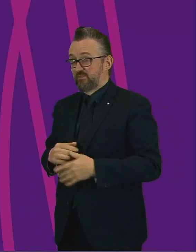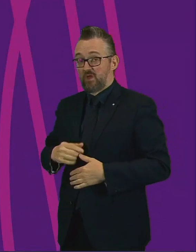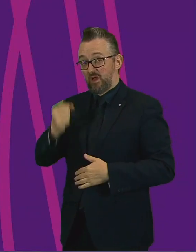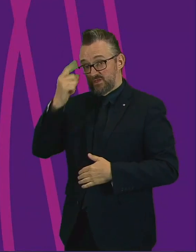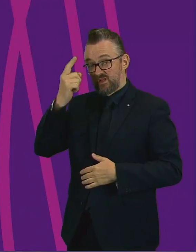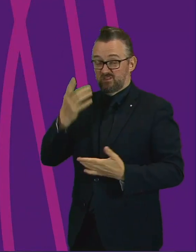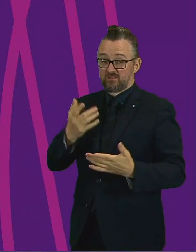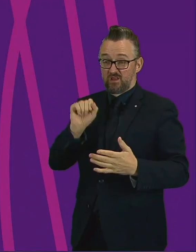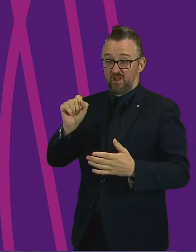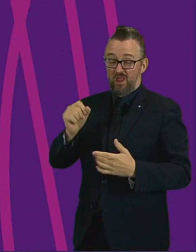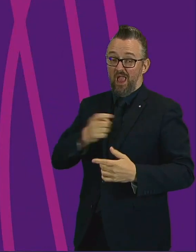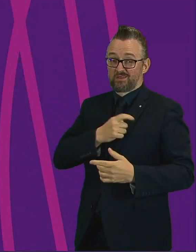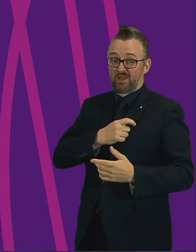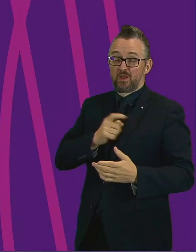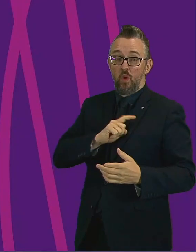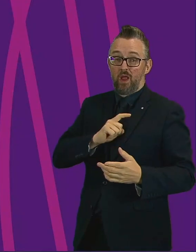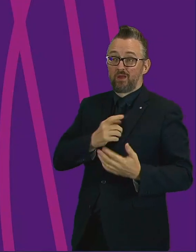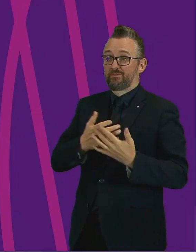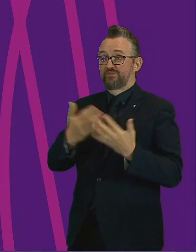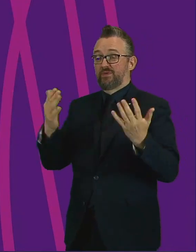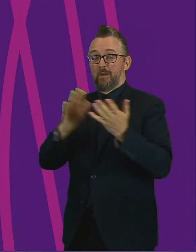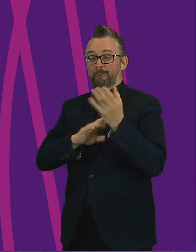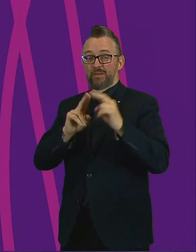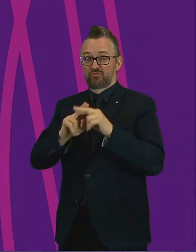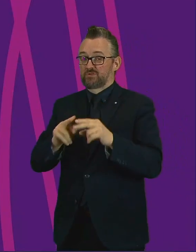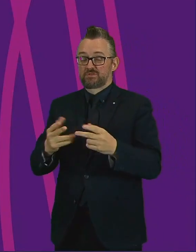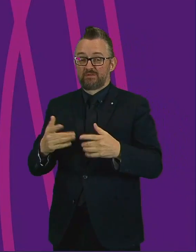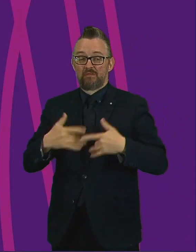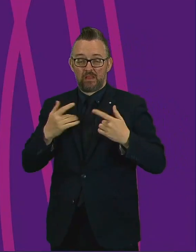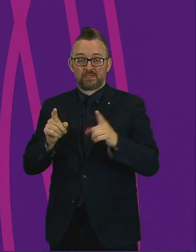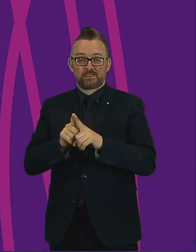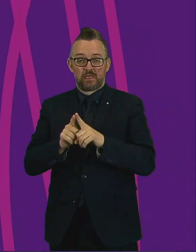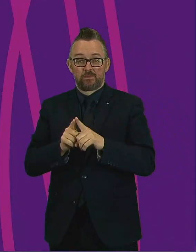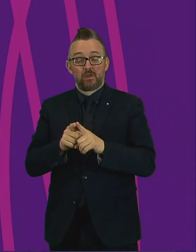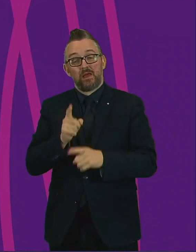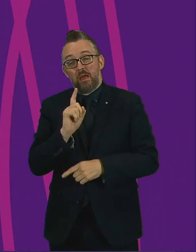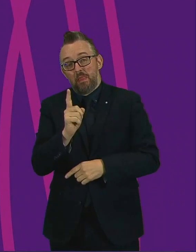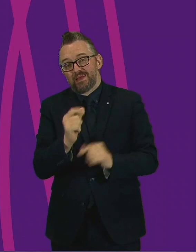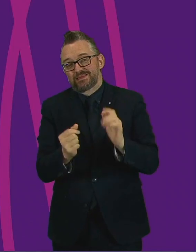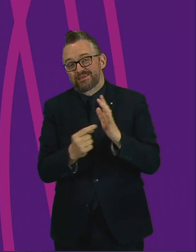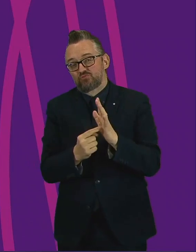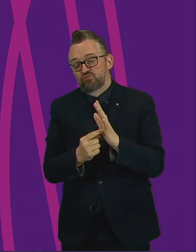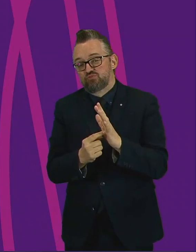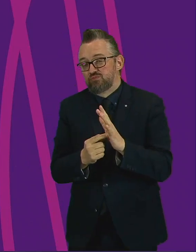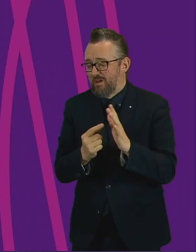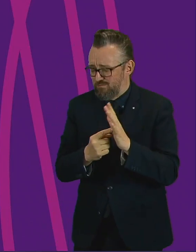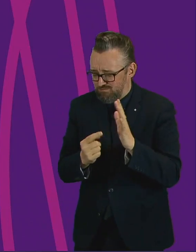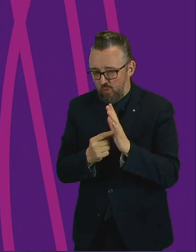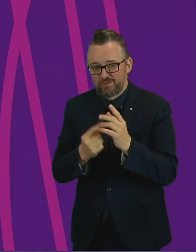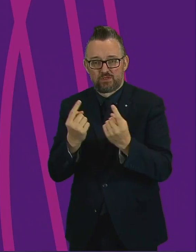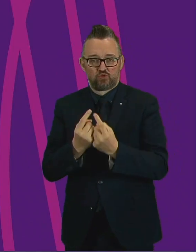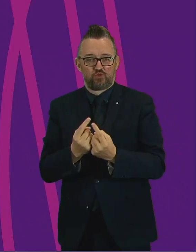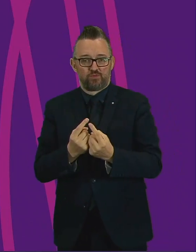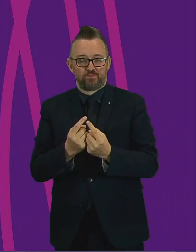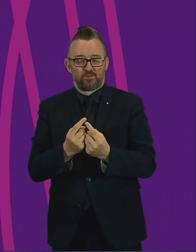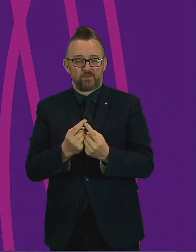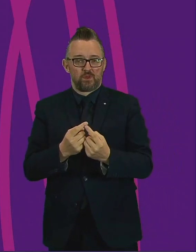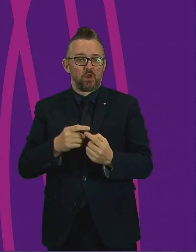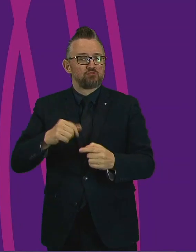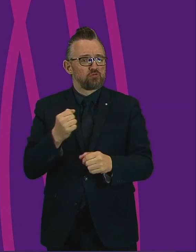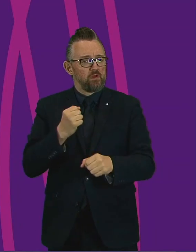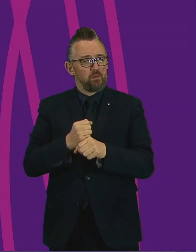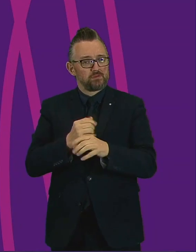country will very much relate to it at this time. It's an important issue, and I want to give an assurance today that it is one the Scottish Government is